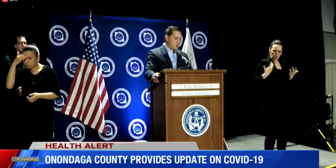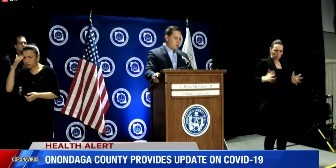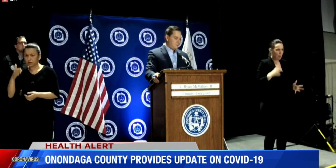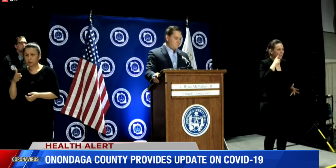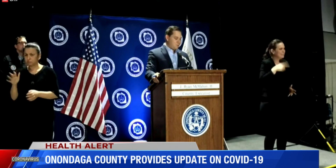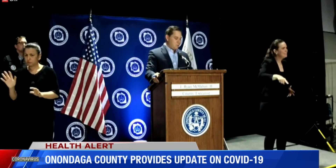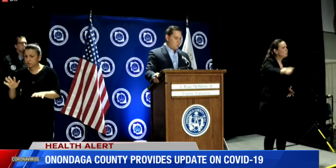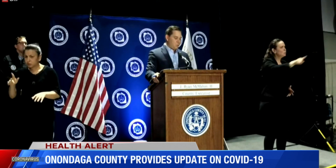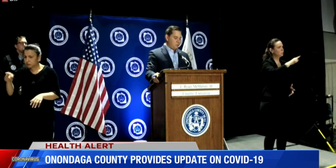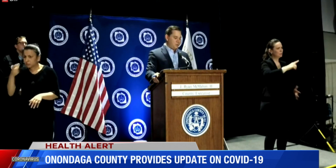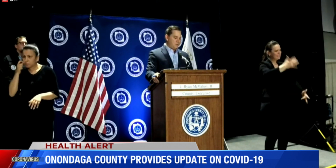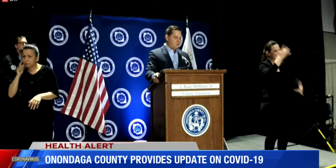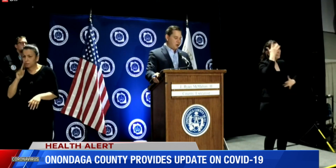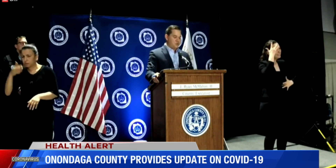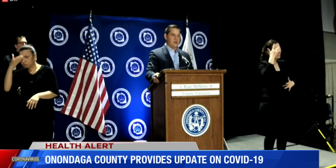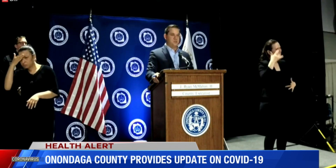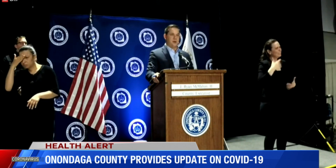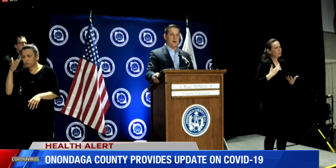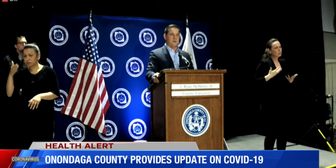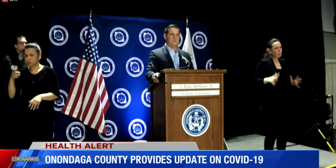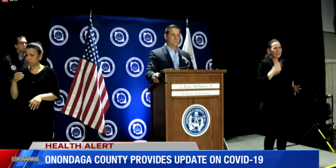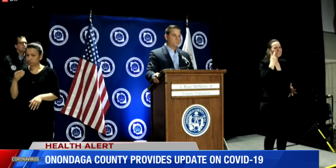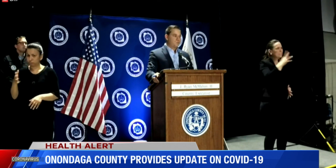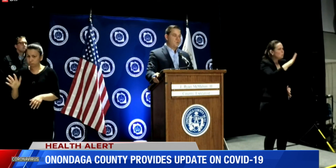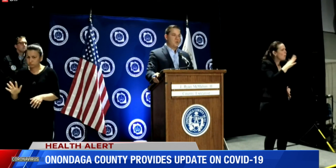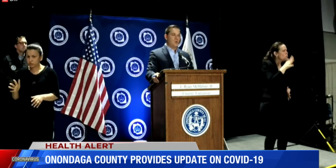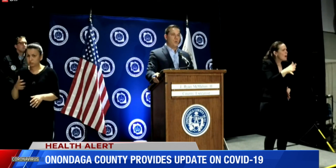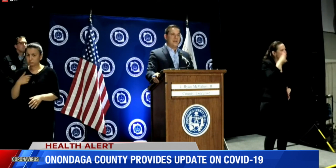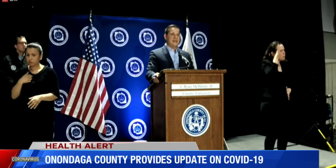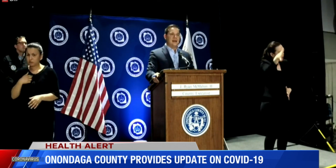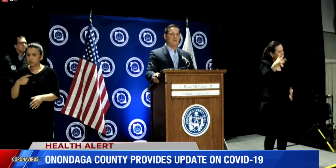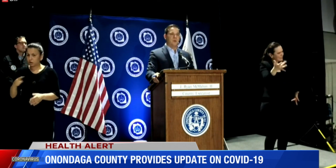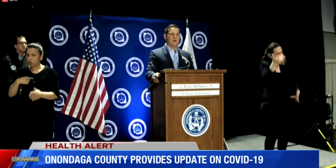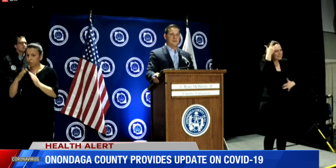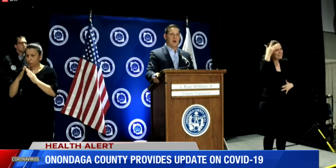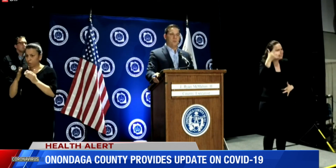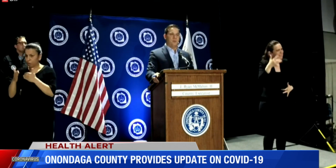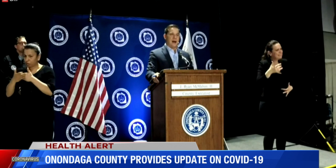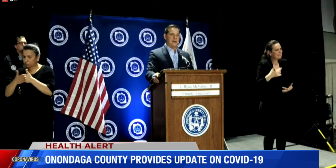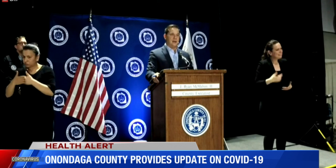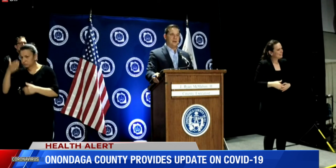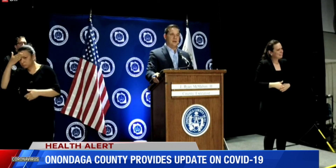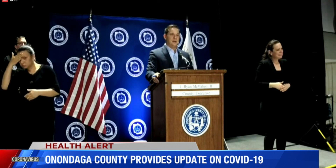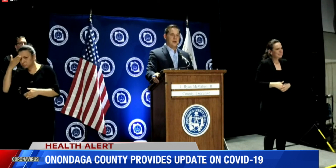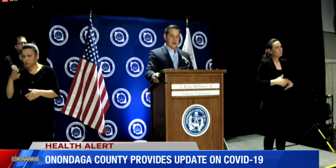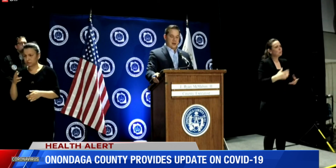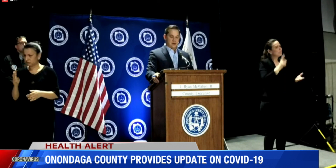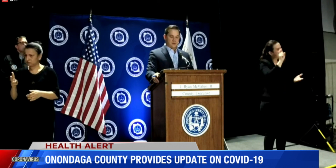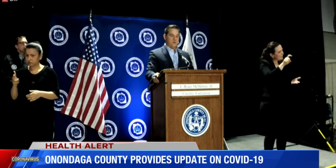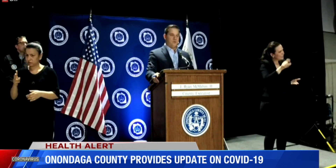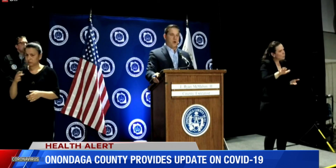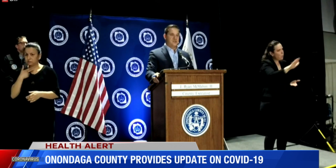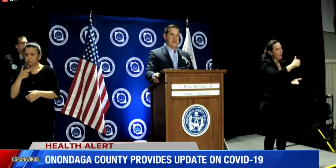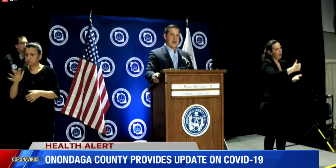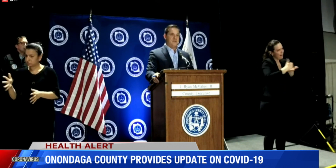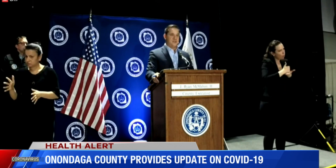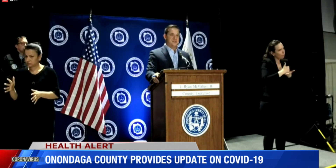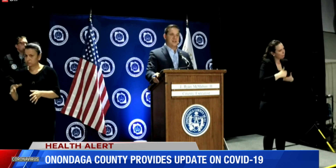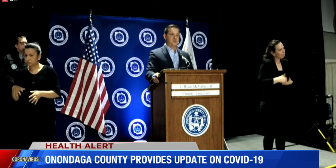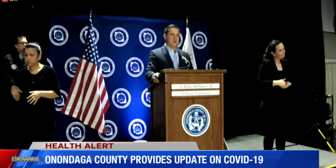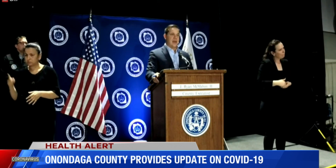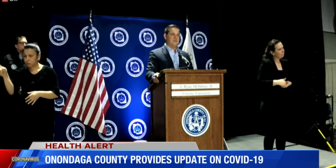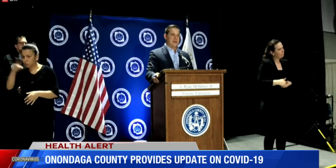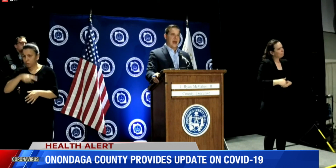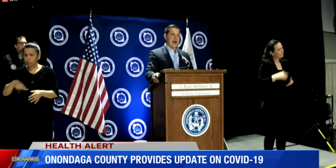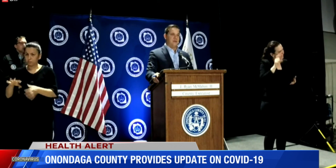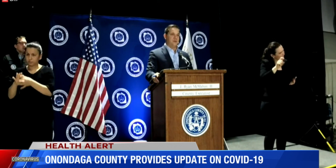So we're being very transparent. We need everybody's help and buy-in. And for us to have the